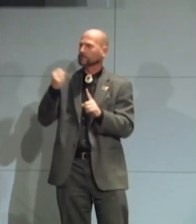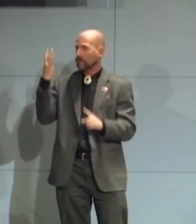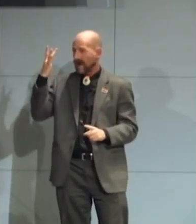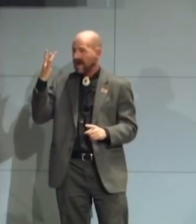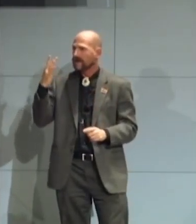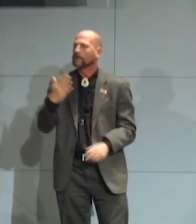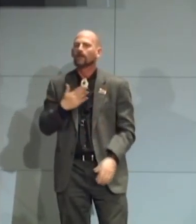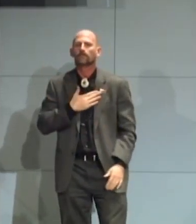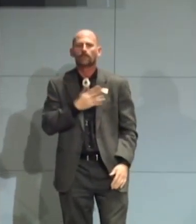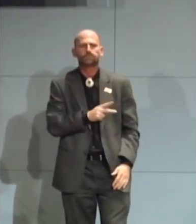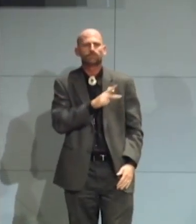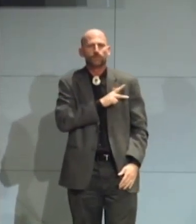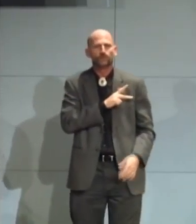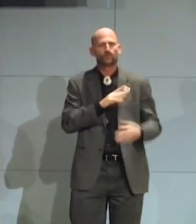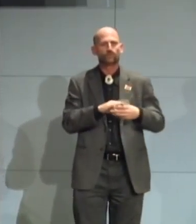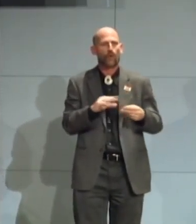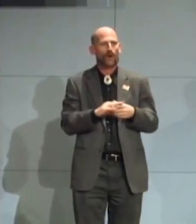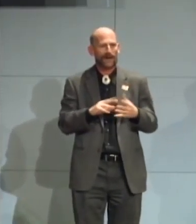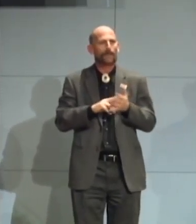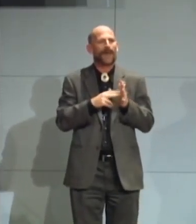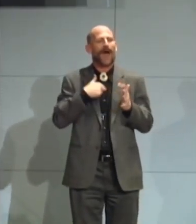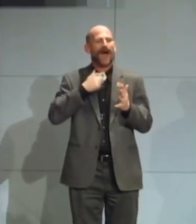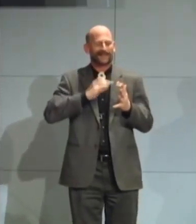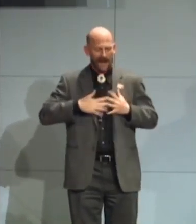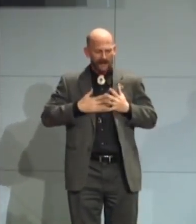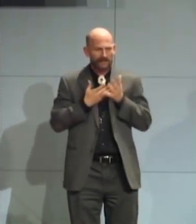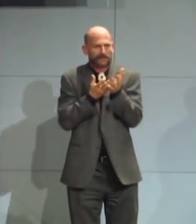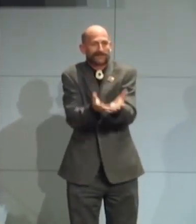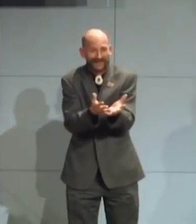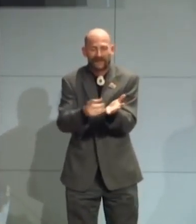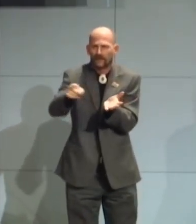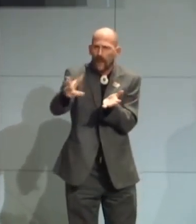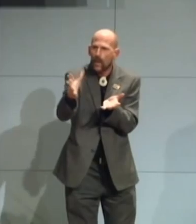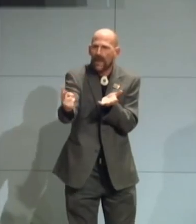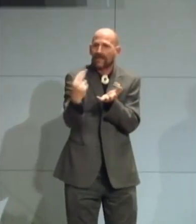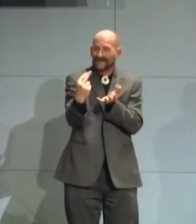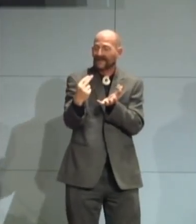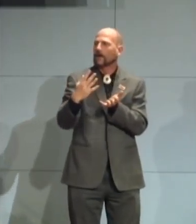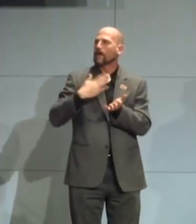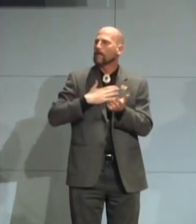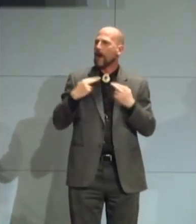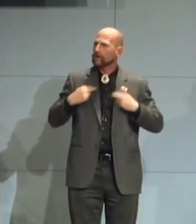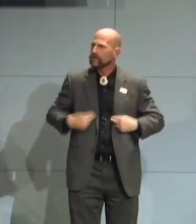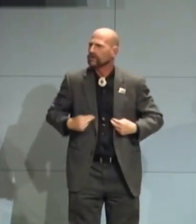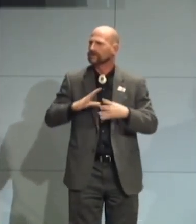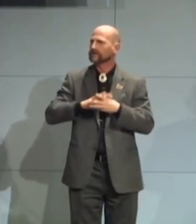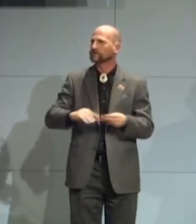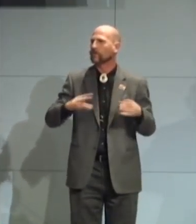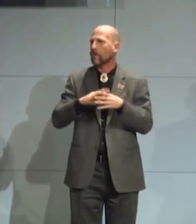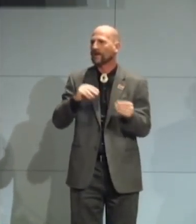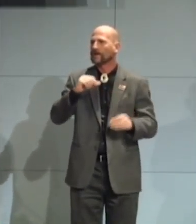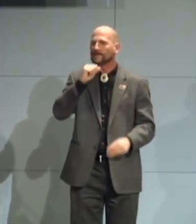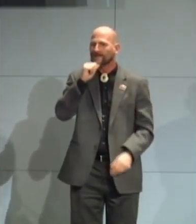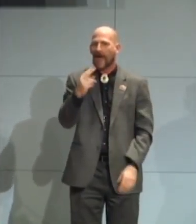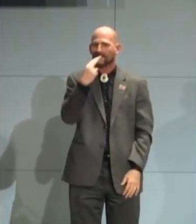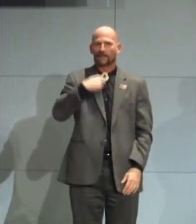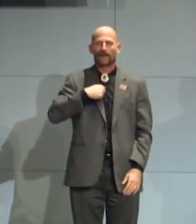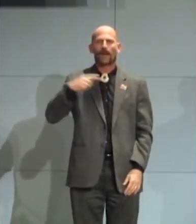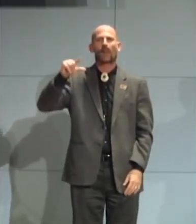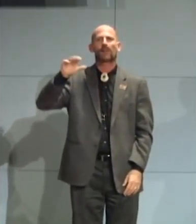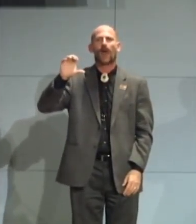from having honest conversations because we're too afraid that if we have an honest conversation, people's feelings will get